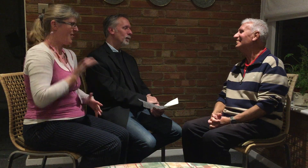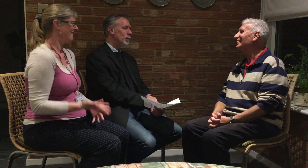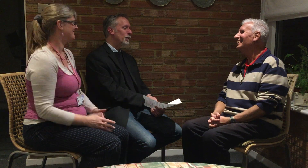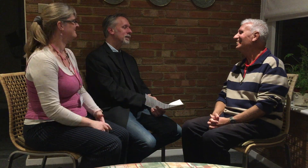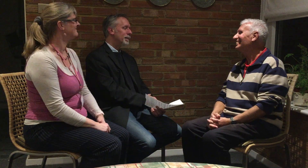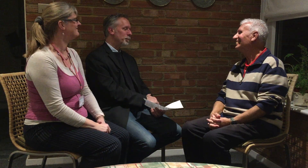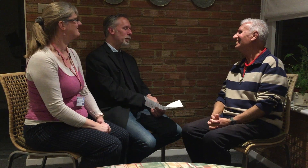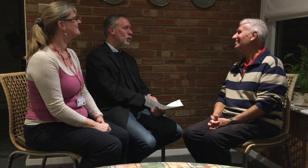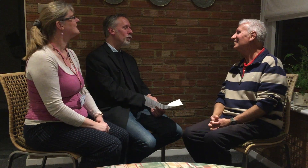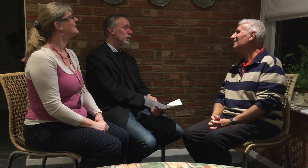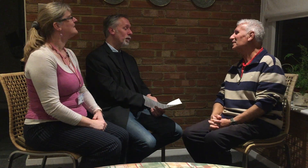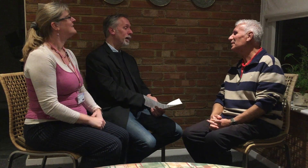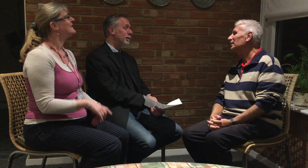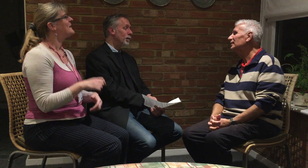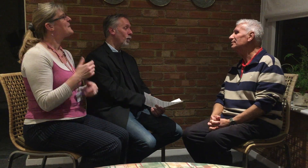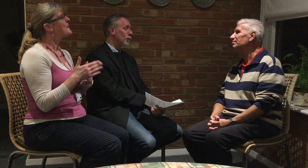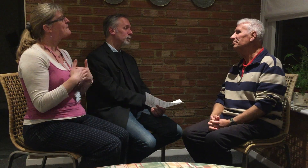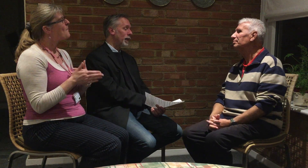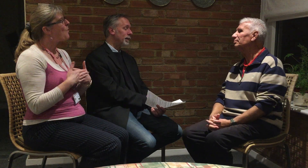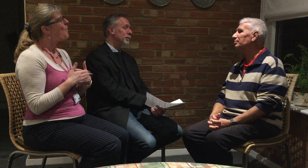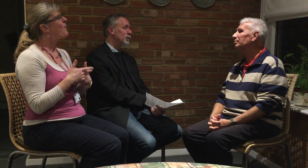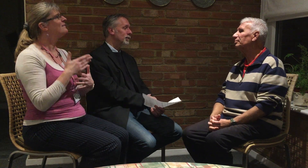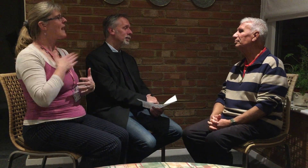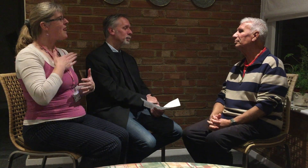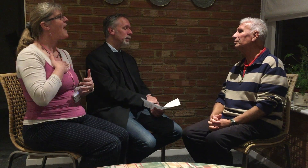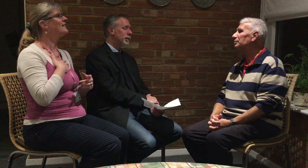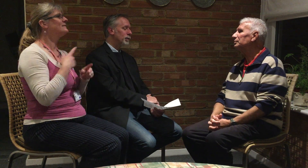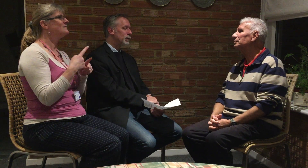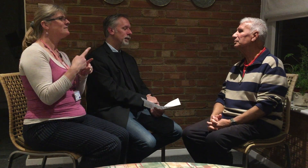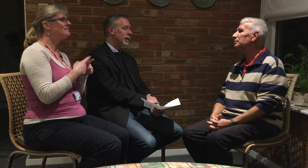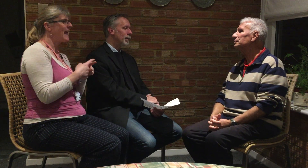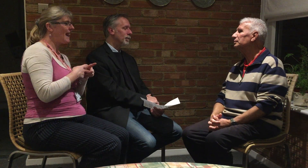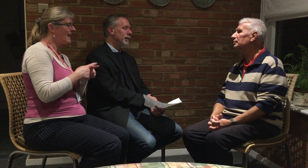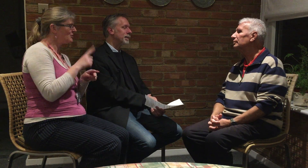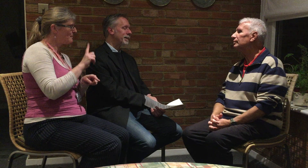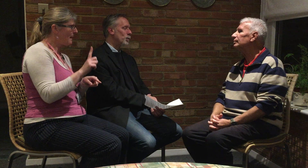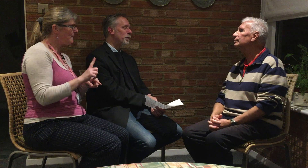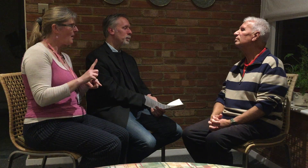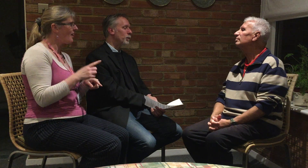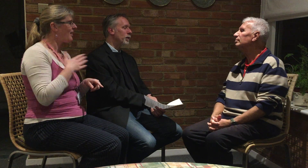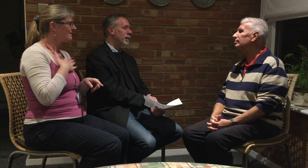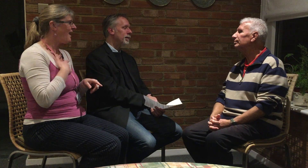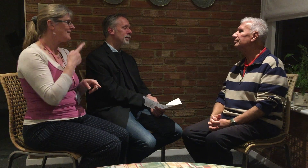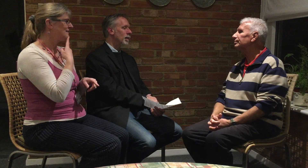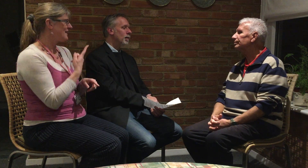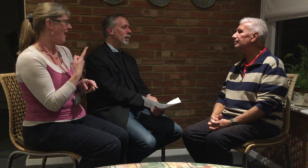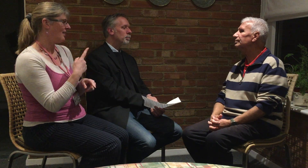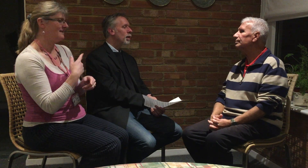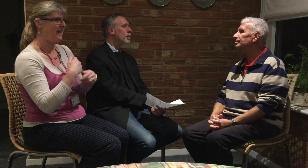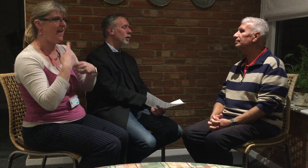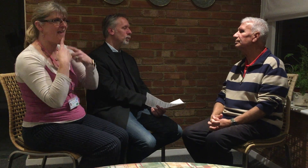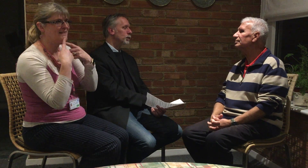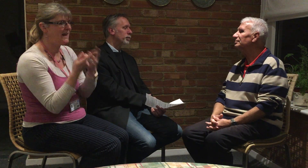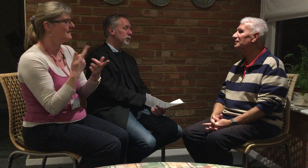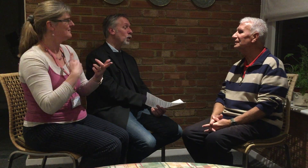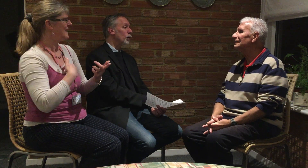Although he's a little bit more of a fan of England, because he likes to tell people that his mother was from